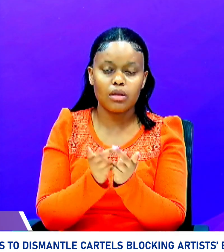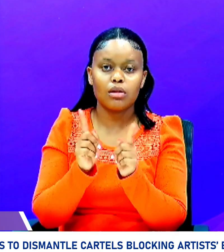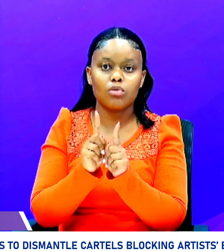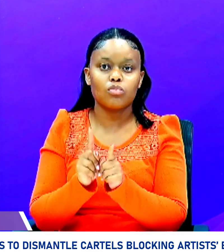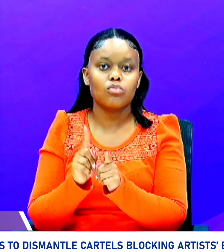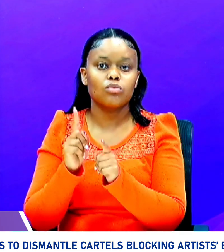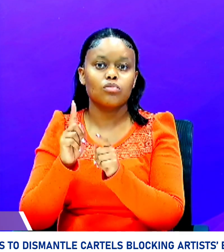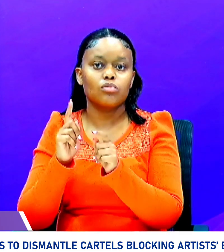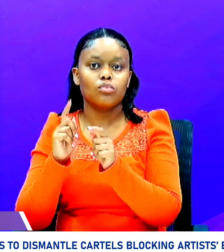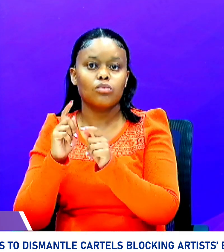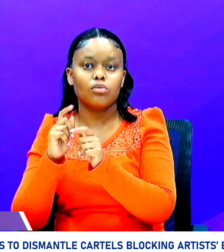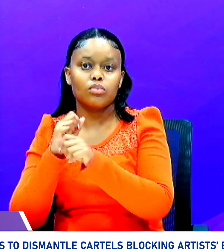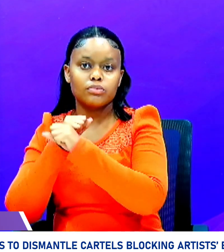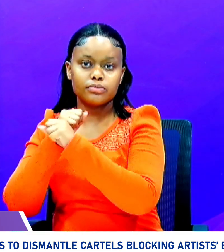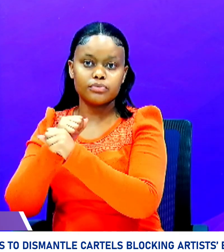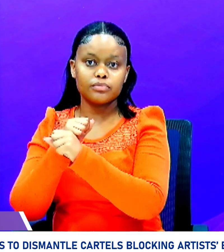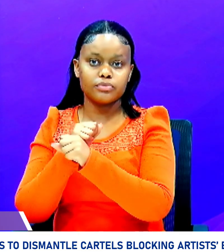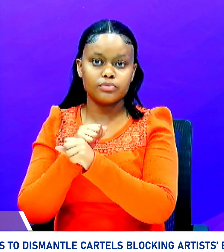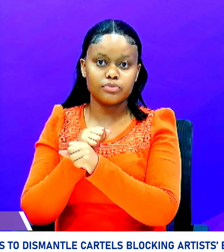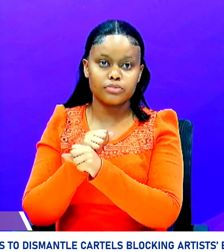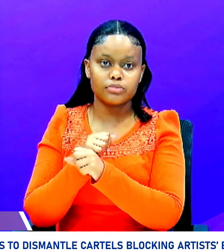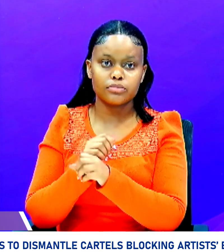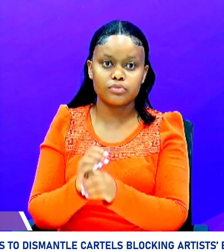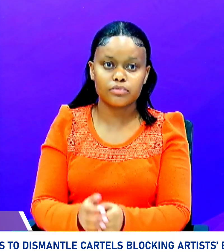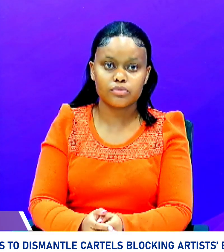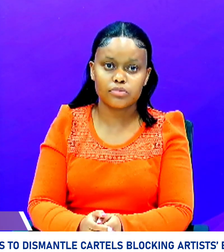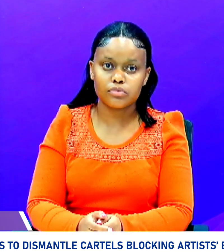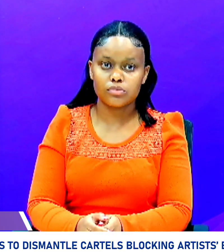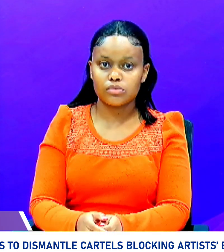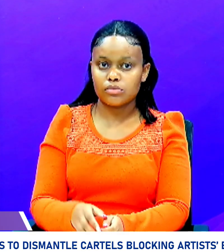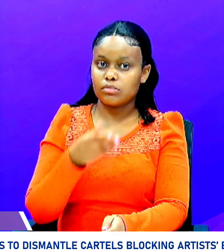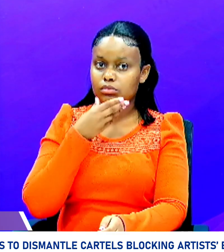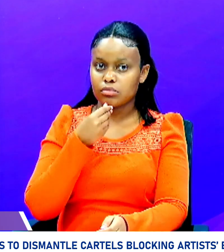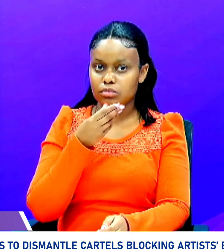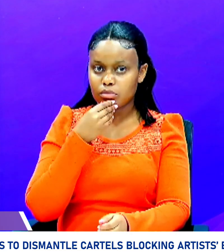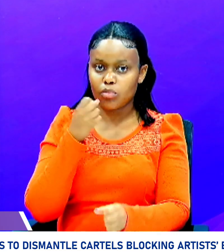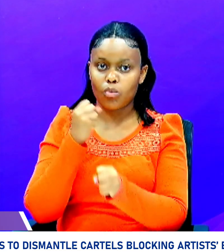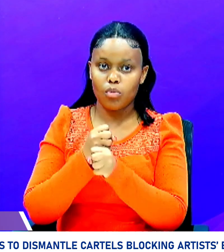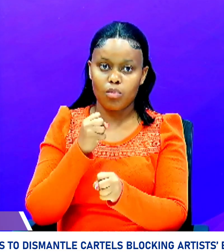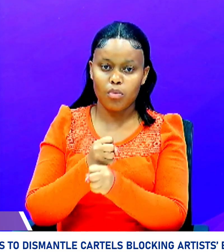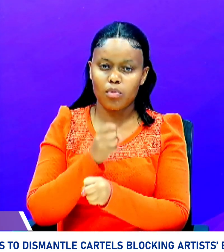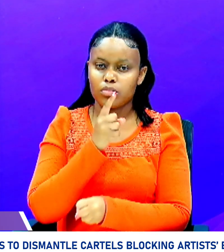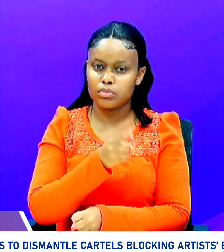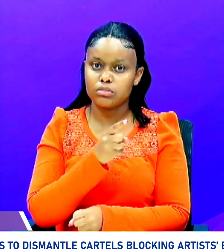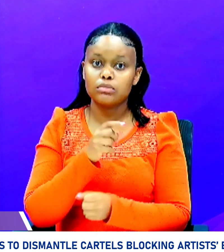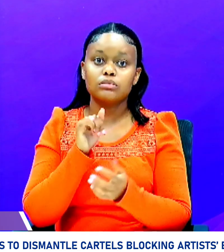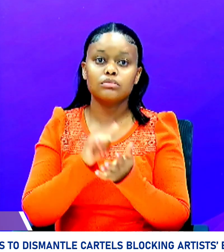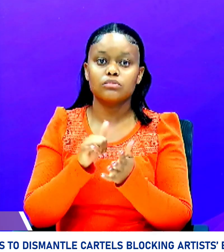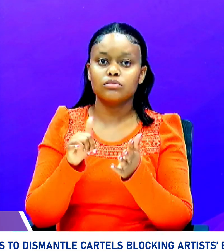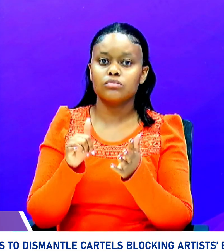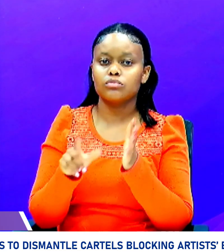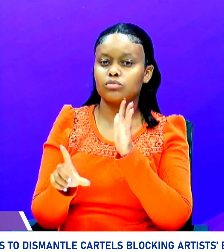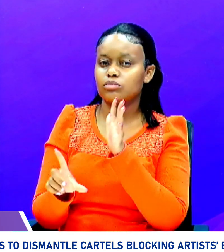determined to ensure fair revenue collection and distribution systems are put in